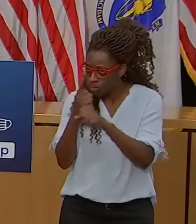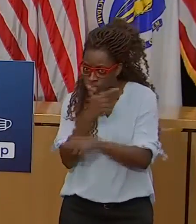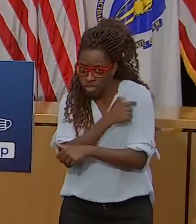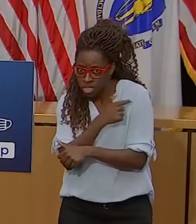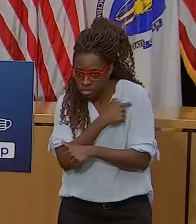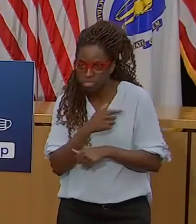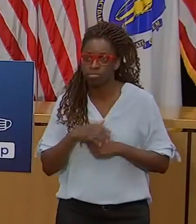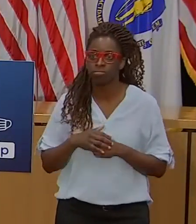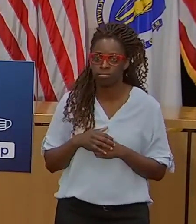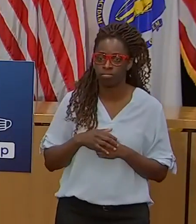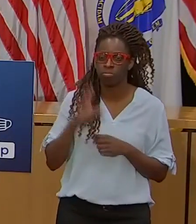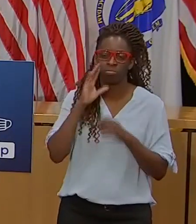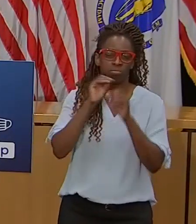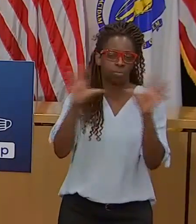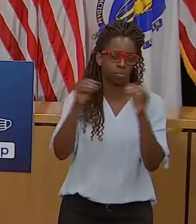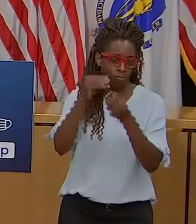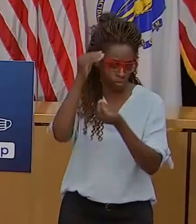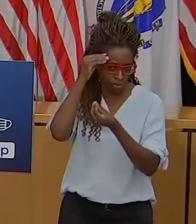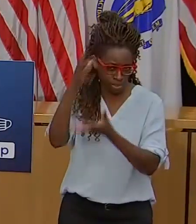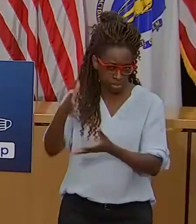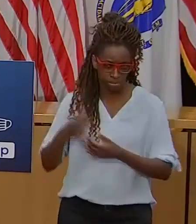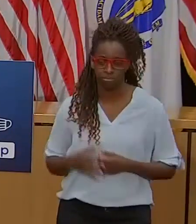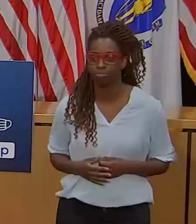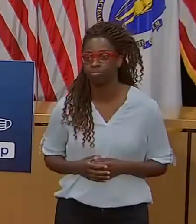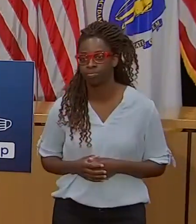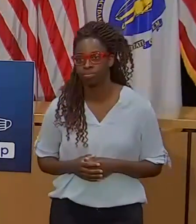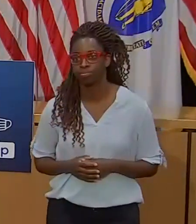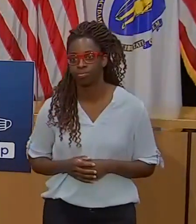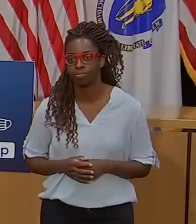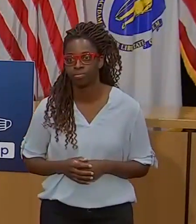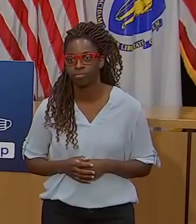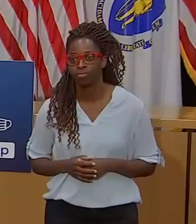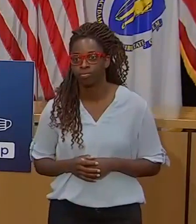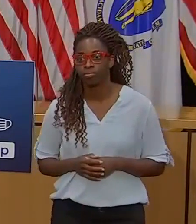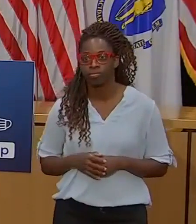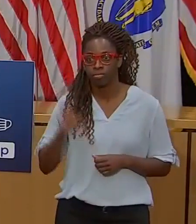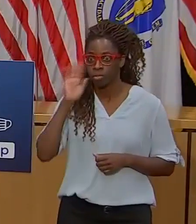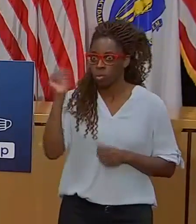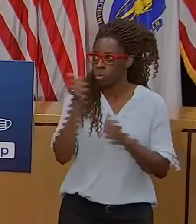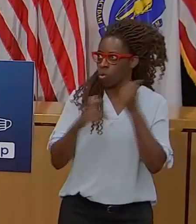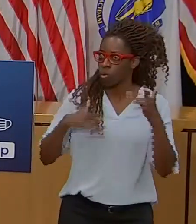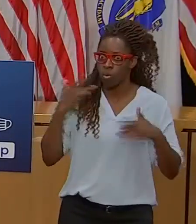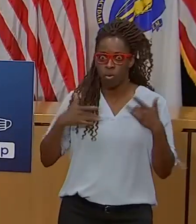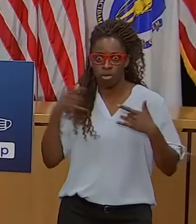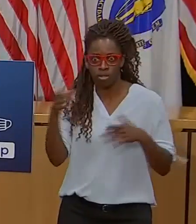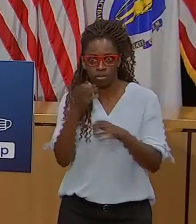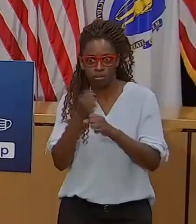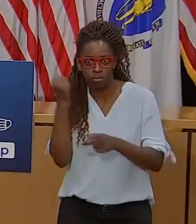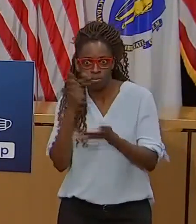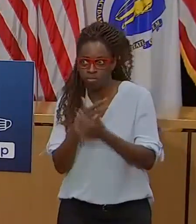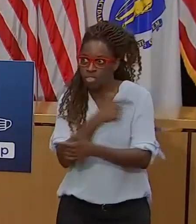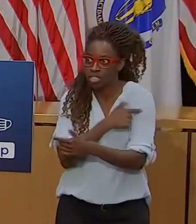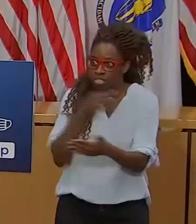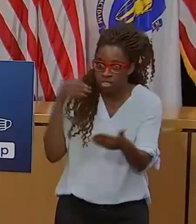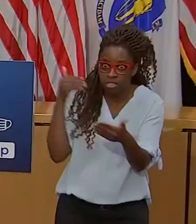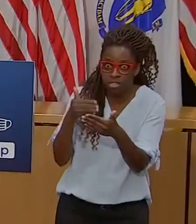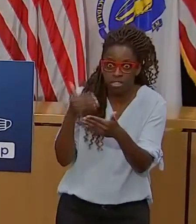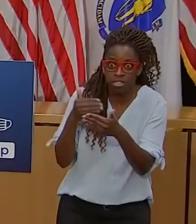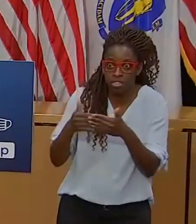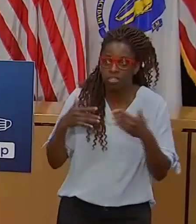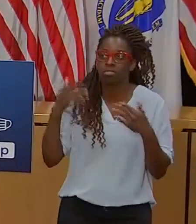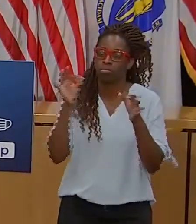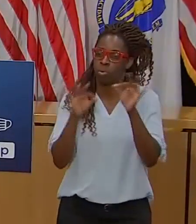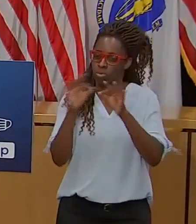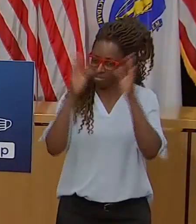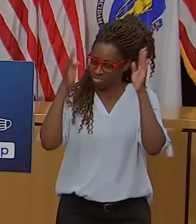While we know everyone's eager to greenlight the vaccines, obviously safety is fundamental and paramount. The vaccine will